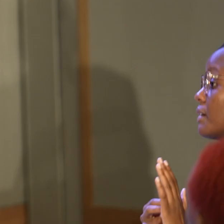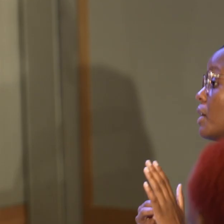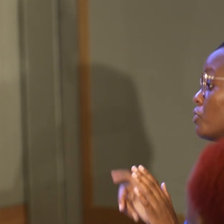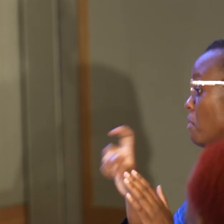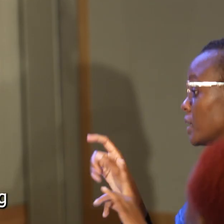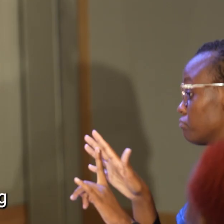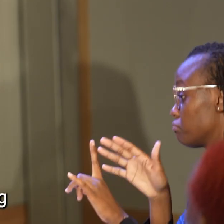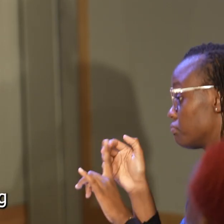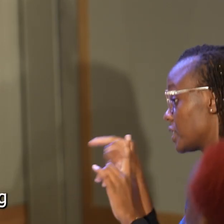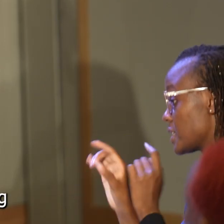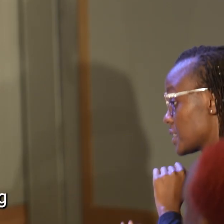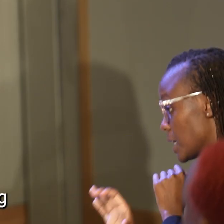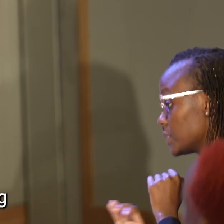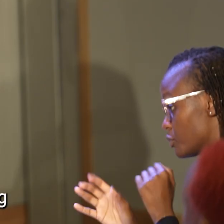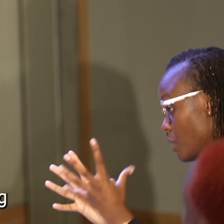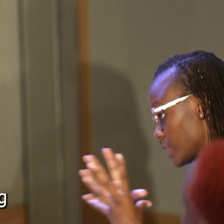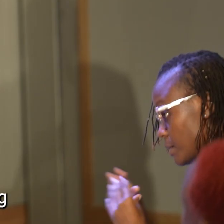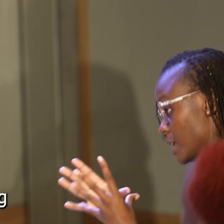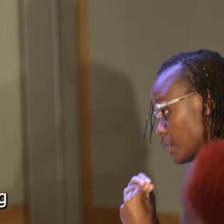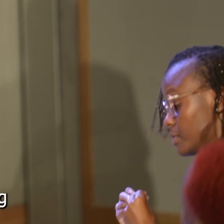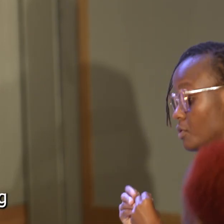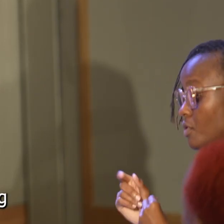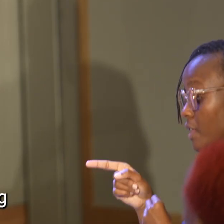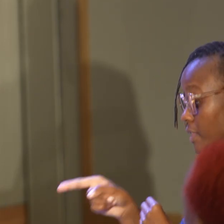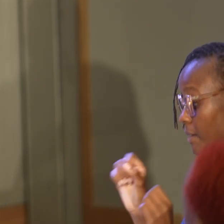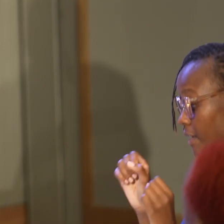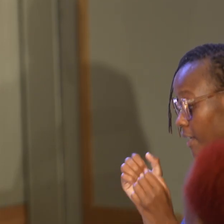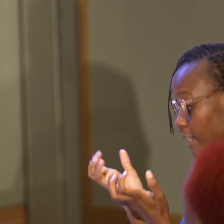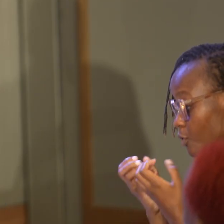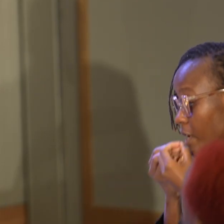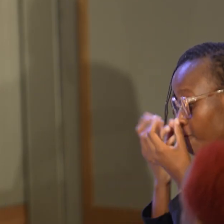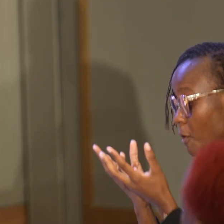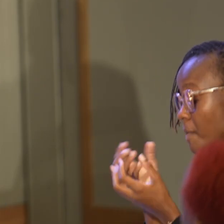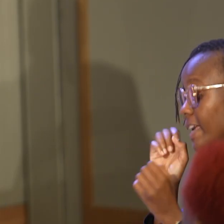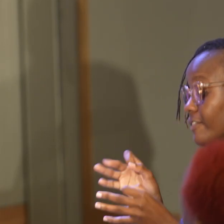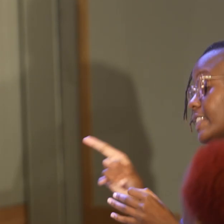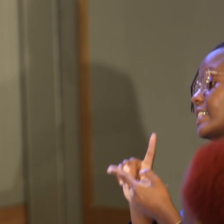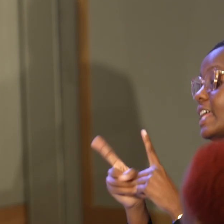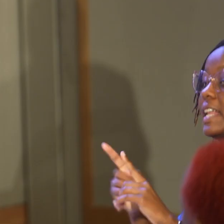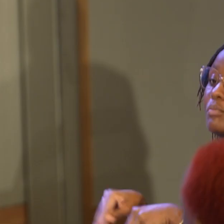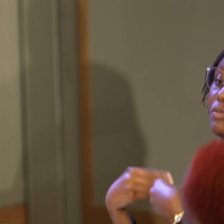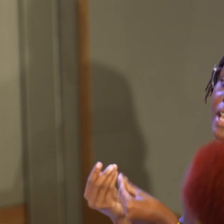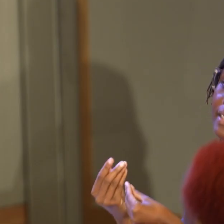in and tell you whether the standard is providing for what they know.